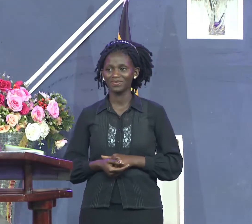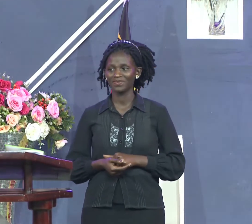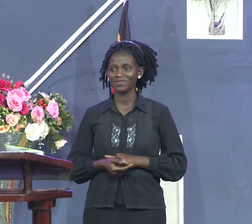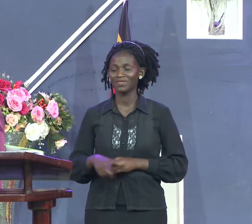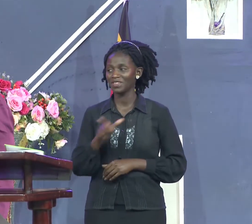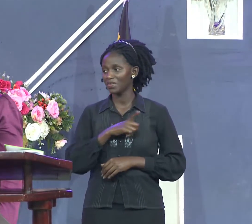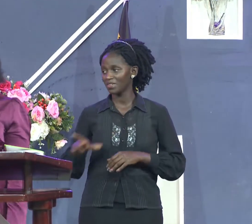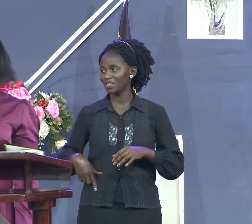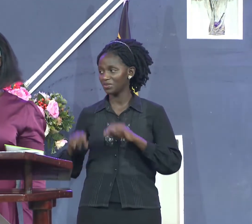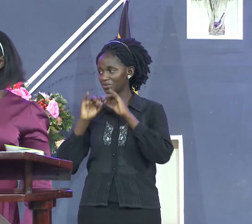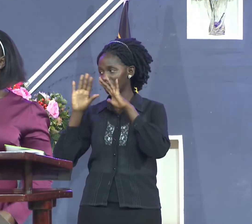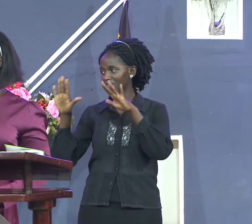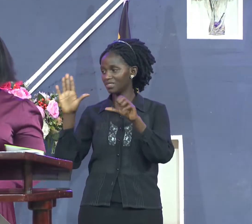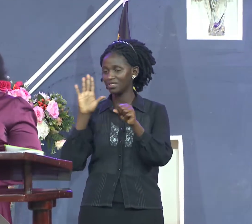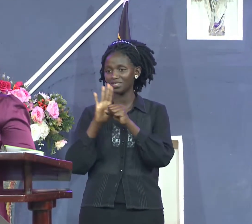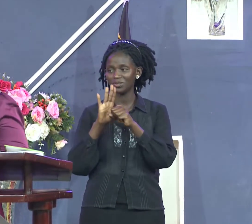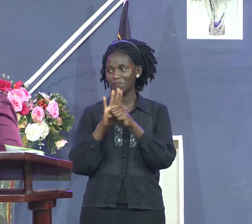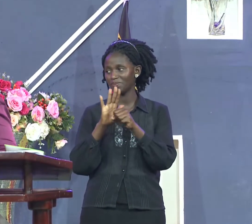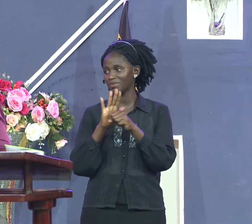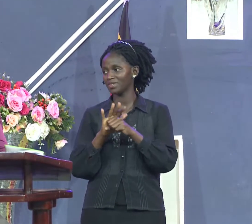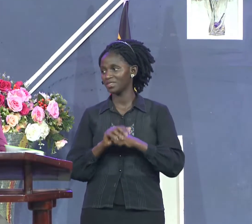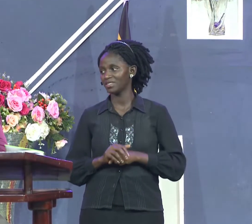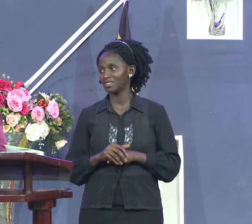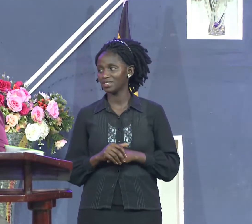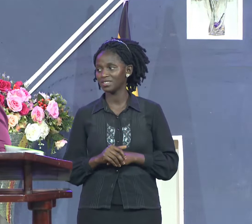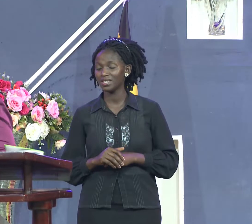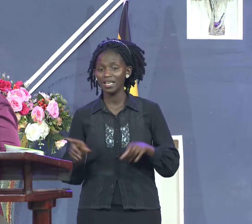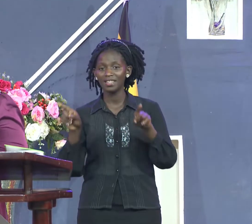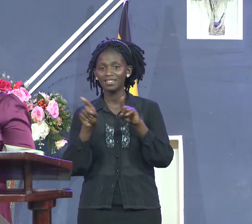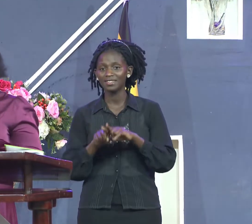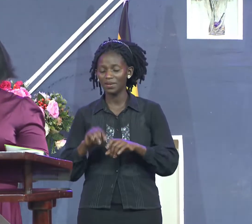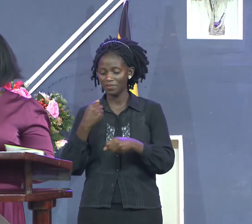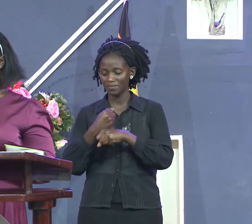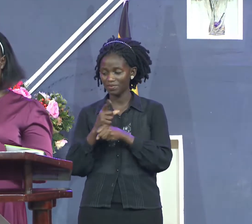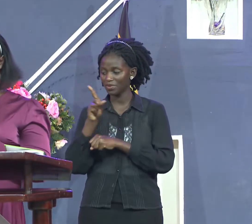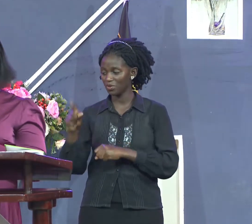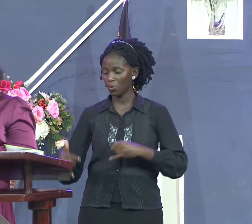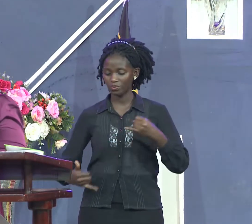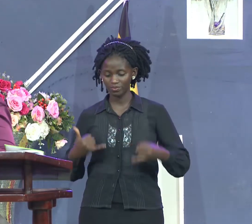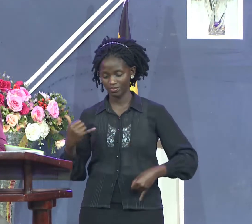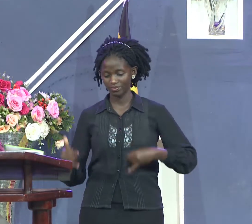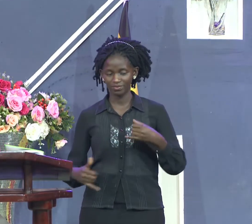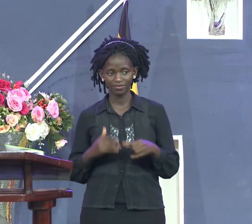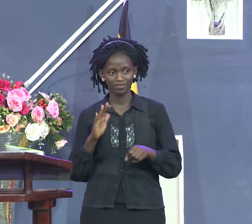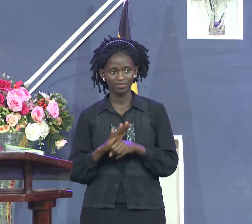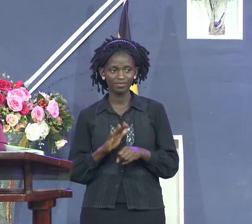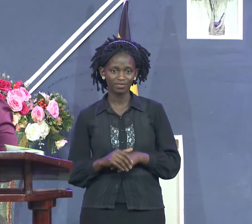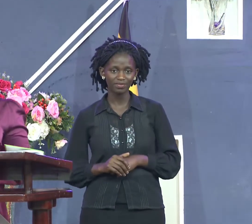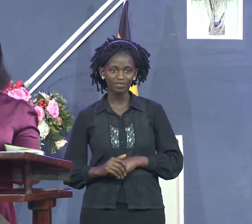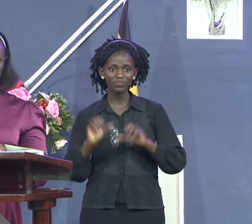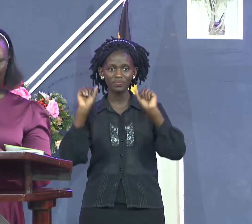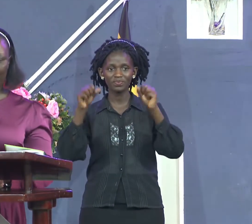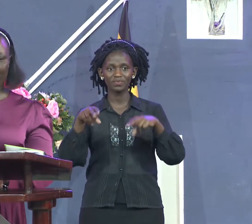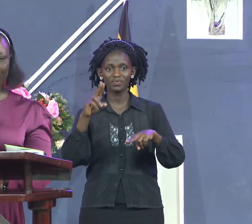Mukama abawenyo mukisa. May the Lord richly bless you. Elava sanyusi. And marry your hearts.